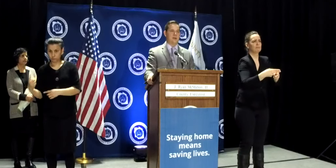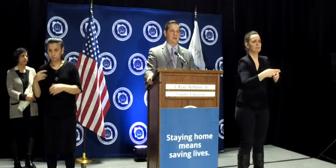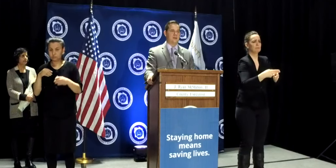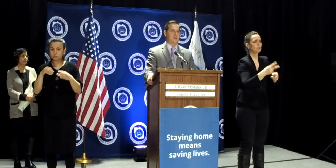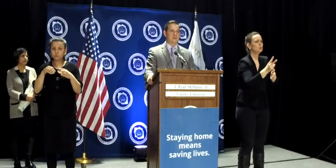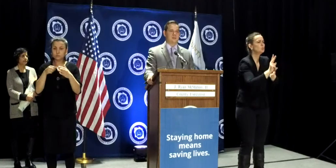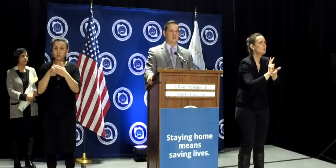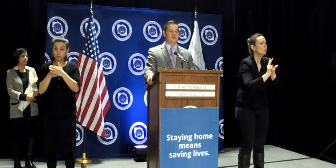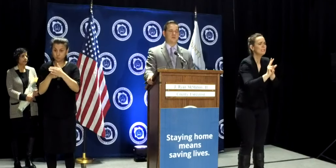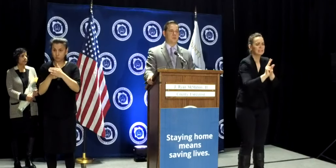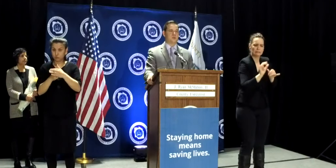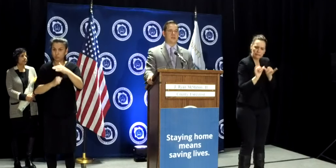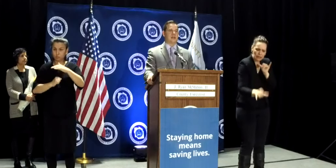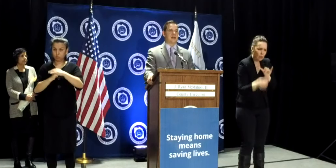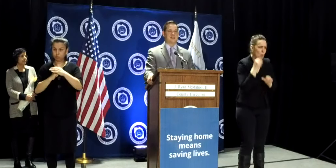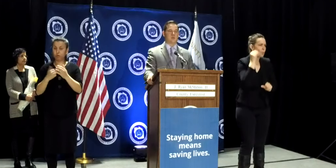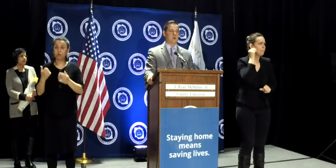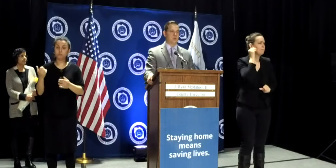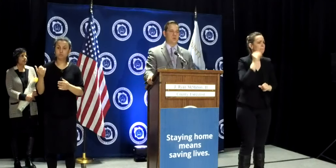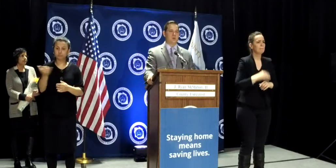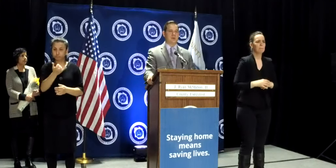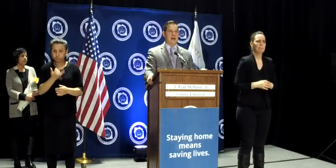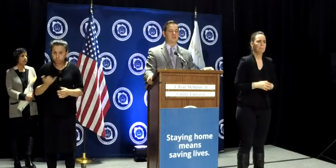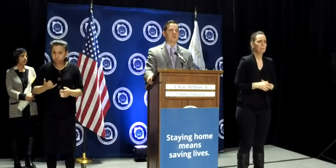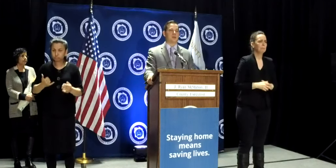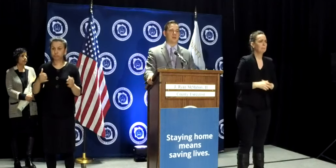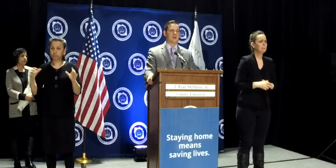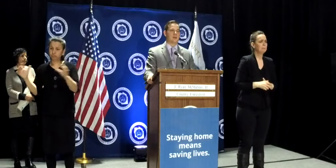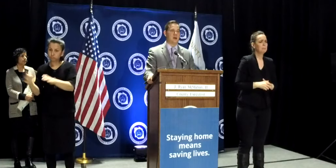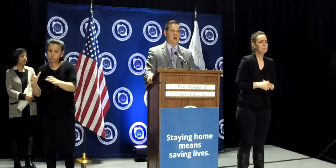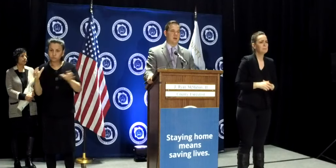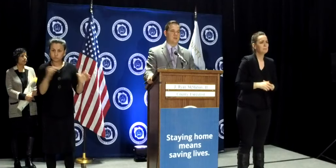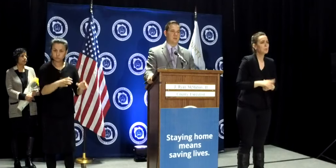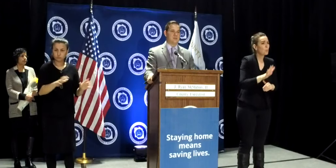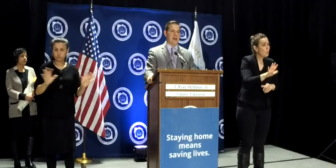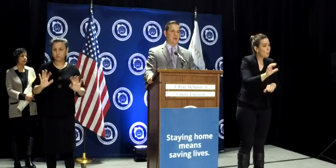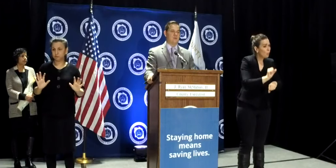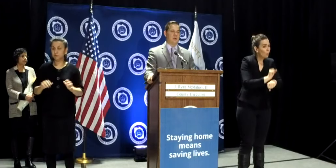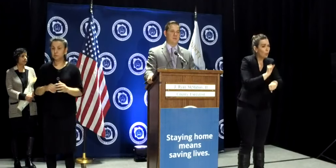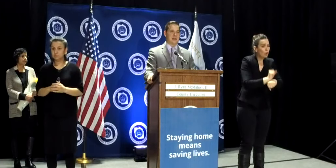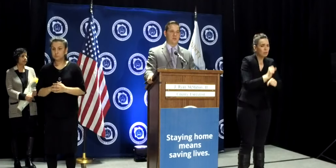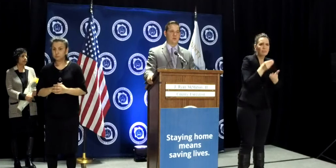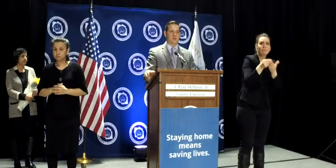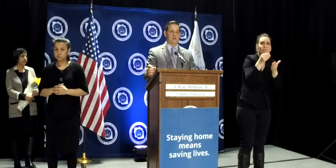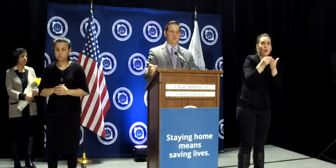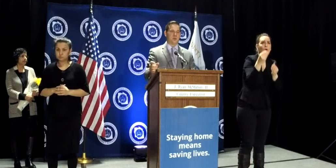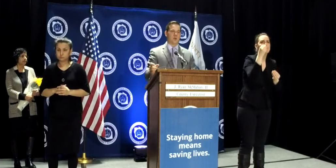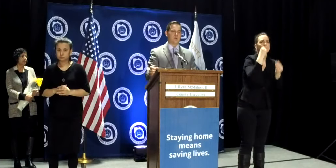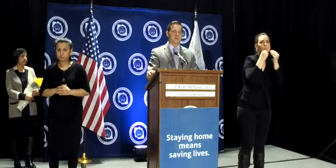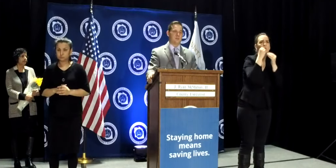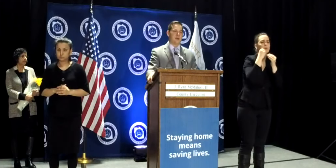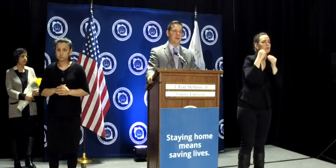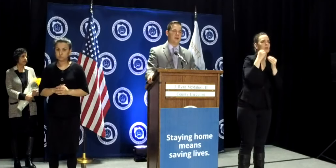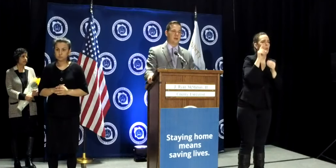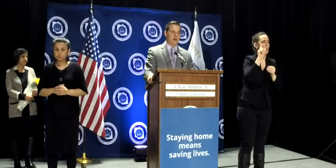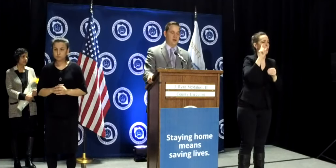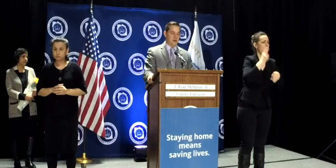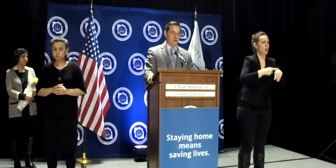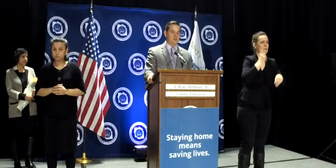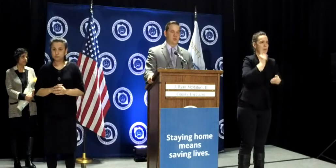home and to do 50% less than what you were doing last week. So the sacrifice that those individuals in quarantine